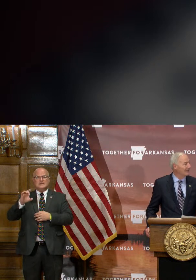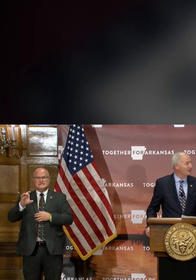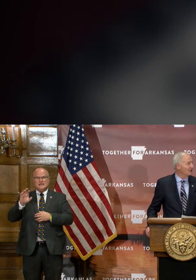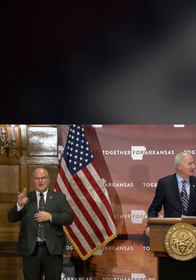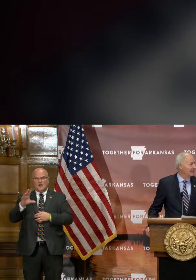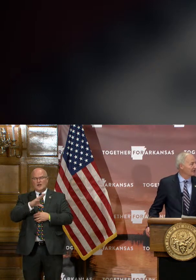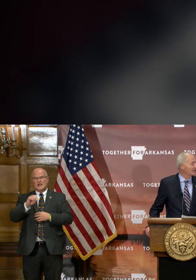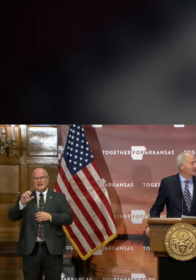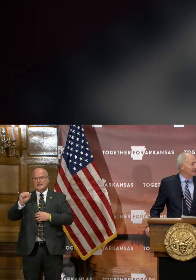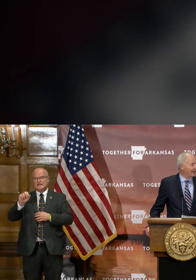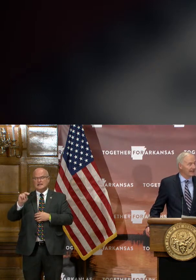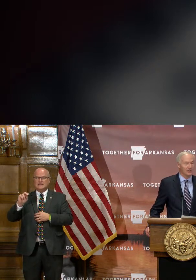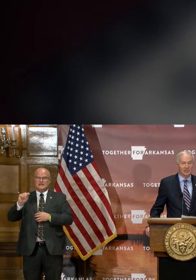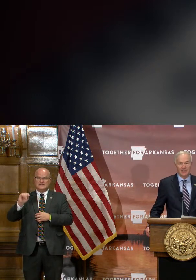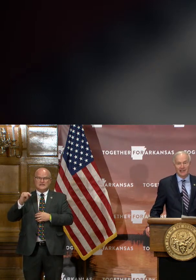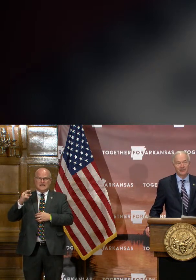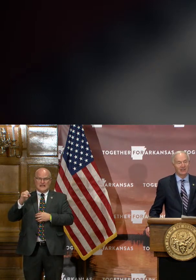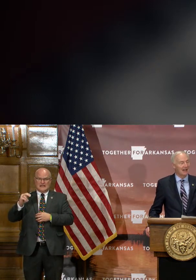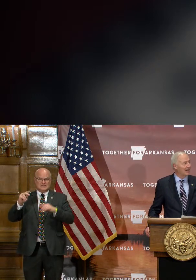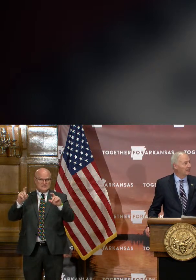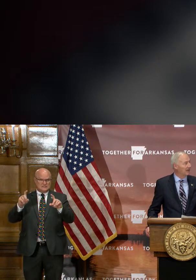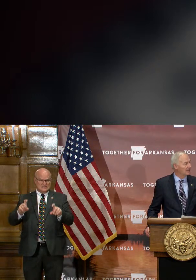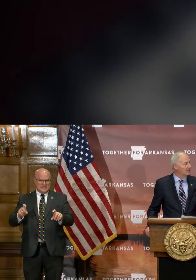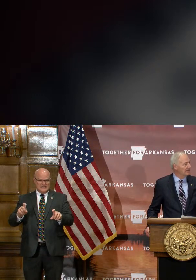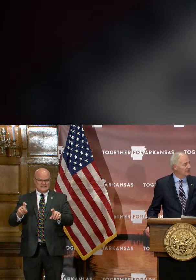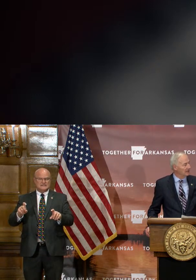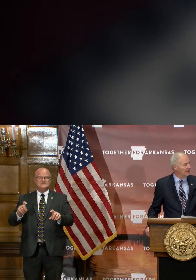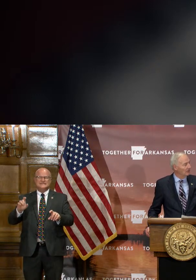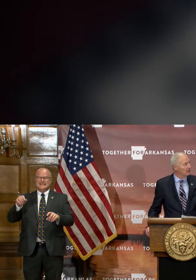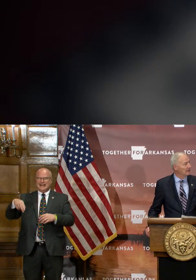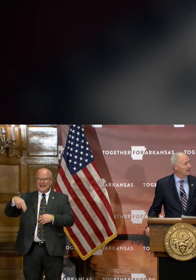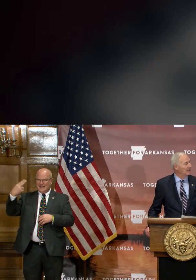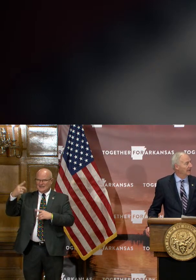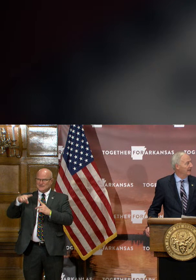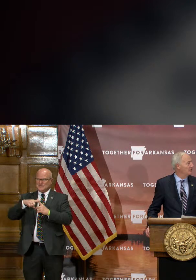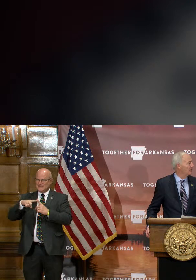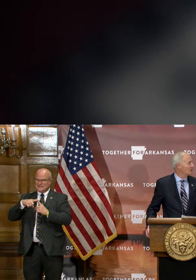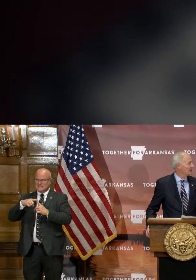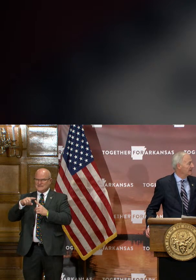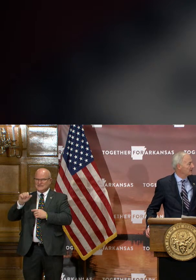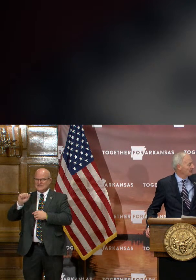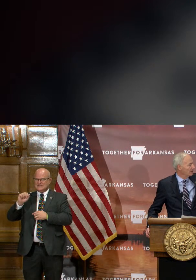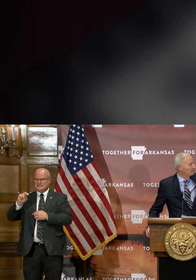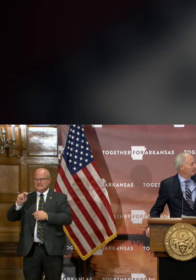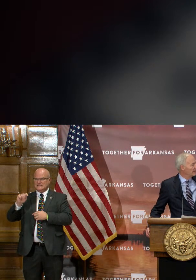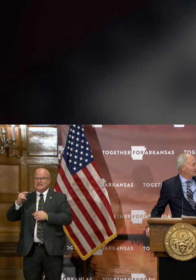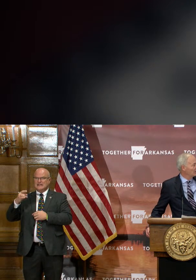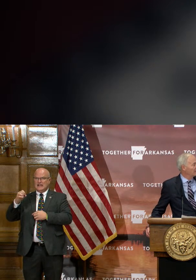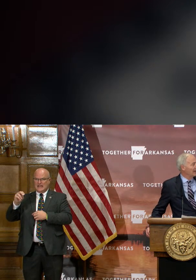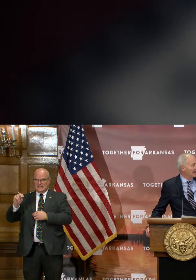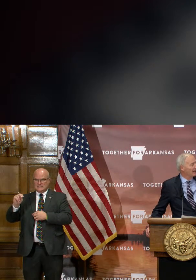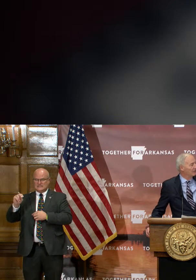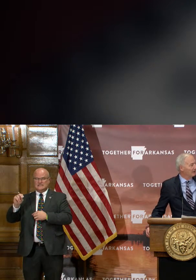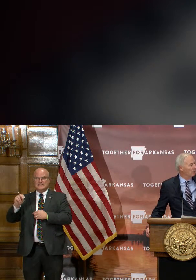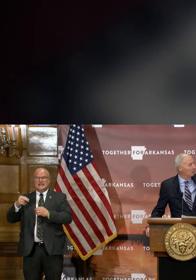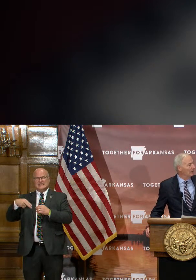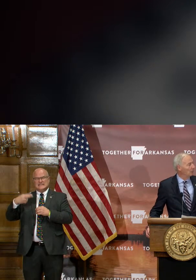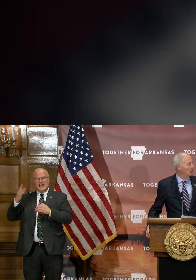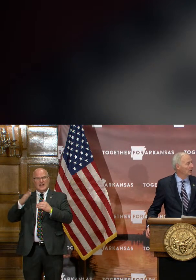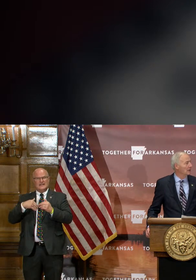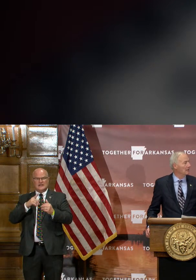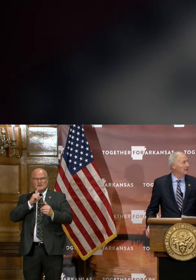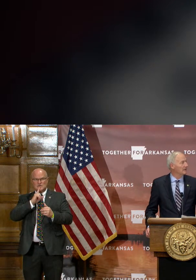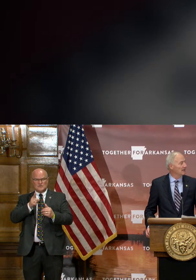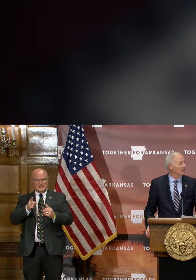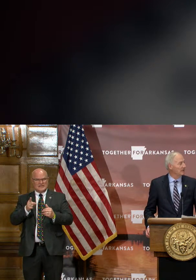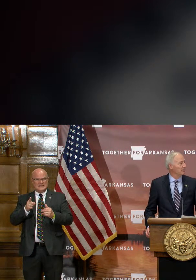and antigen test. Antigen test at a higher positivity level, and you can see that's a little bit higher than what we